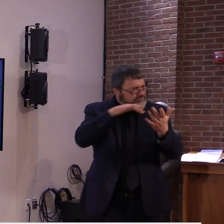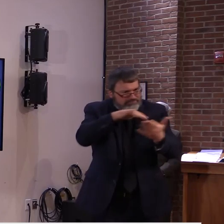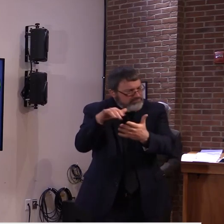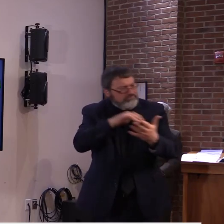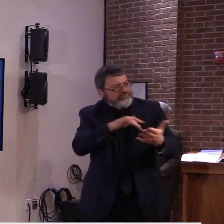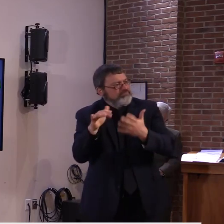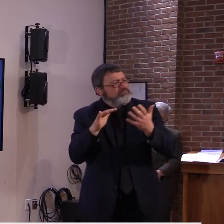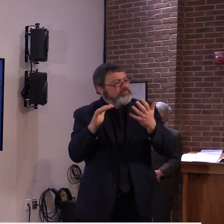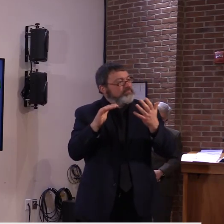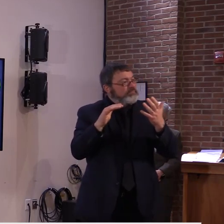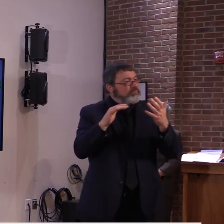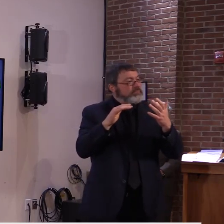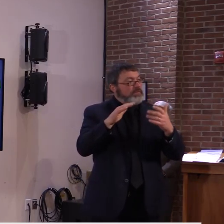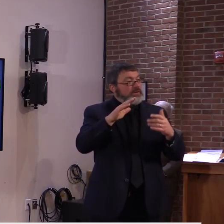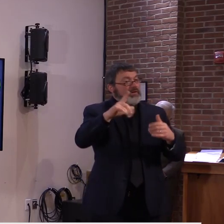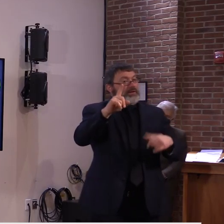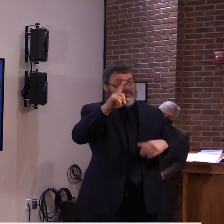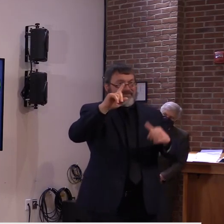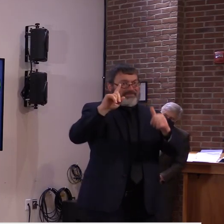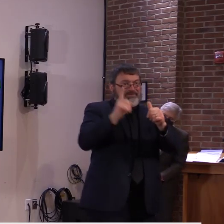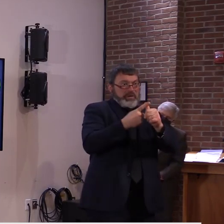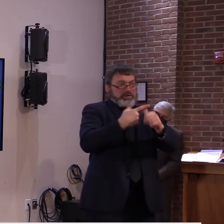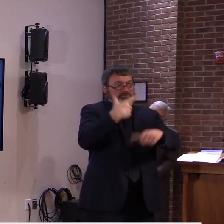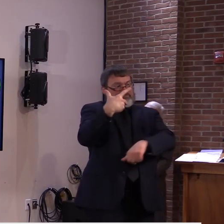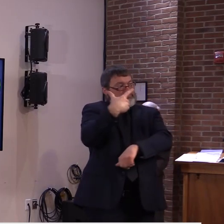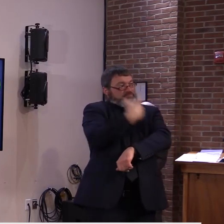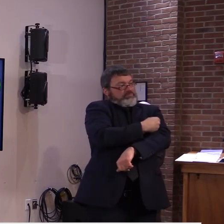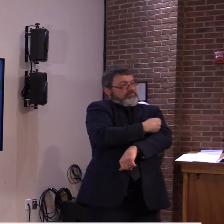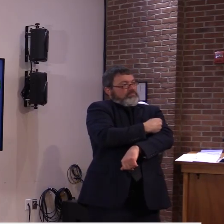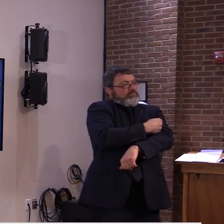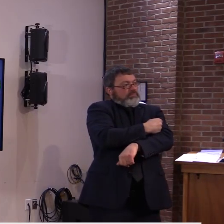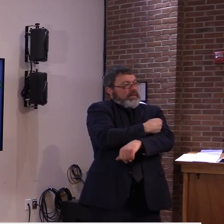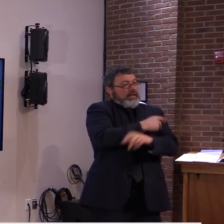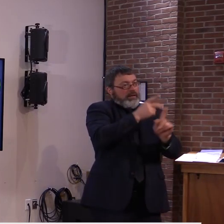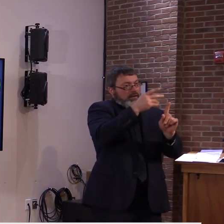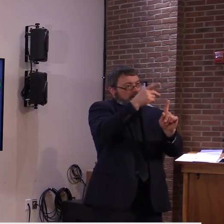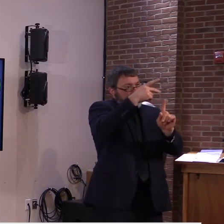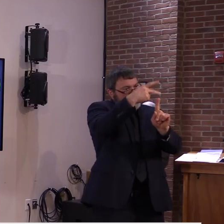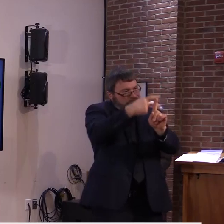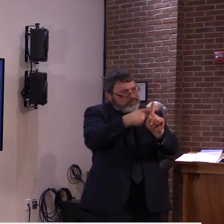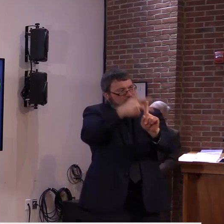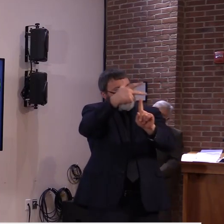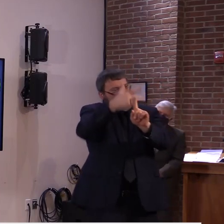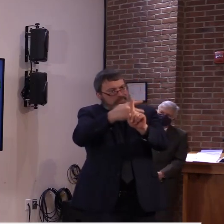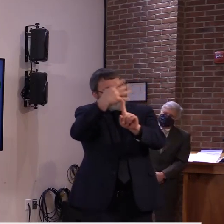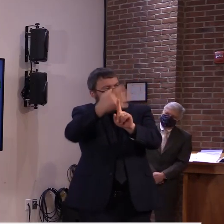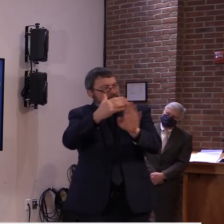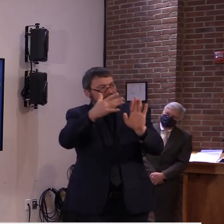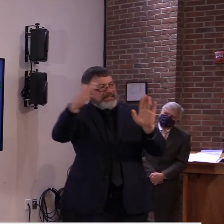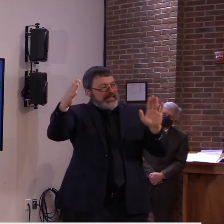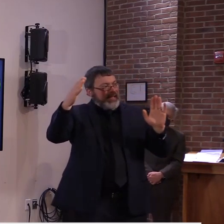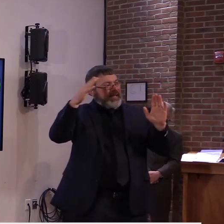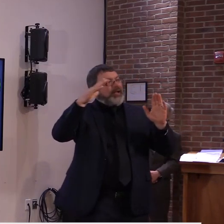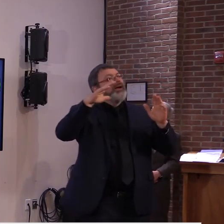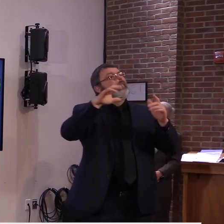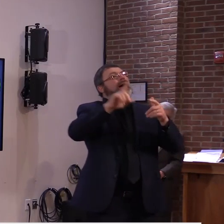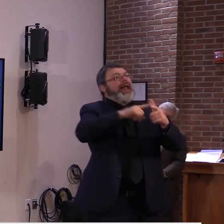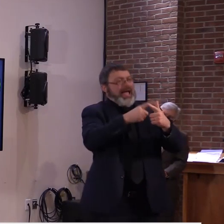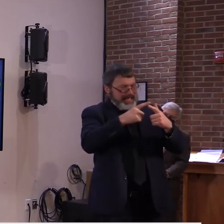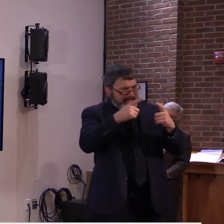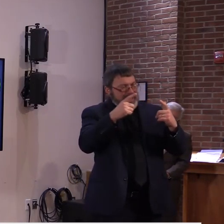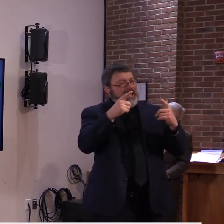finite than just a range as we go along in time based on the results of the phase 3 studies. So we're talking from the